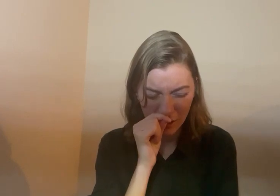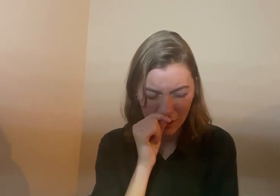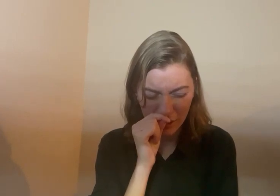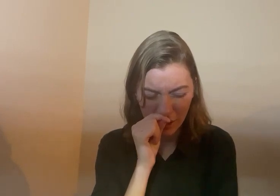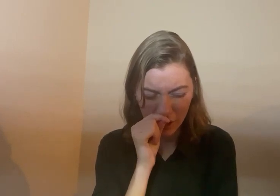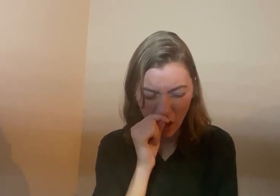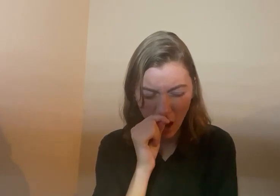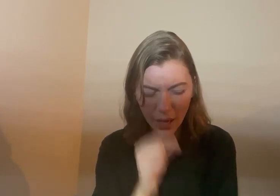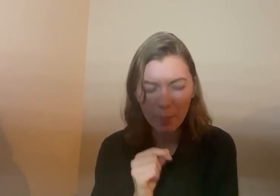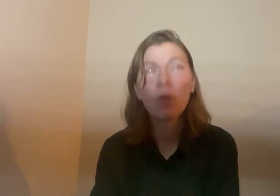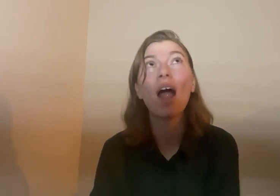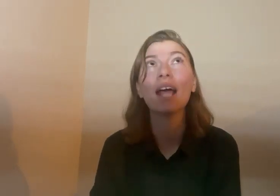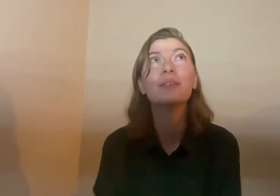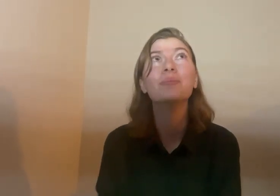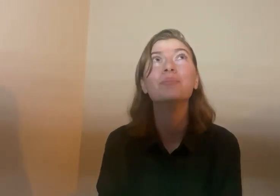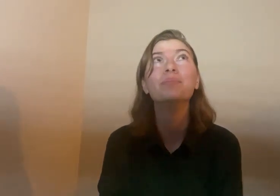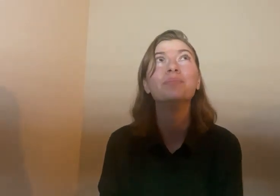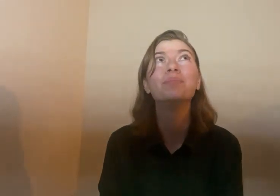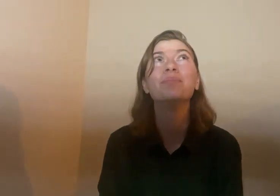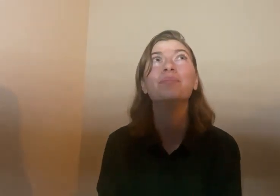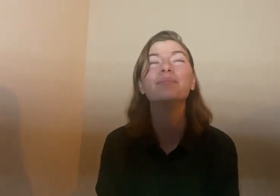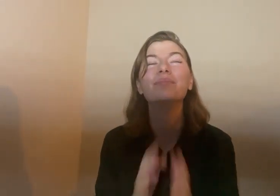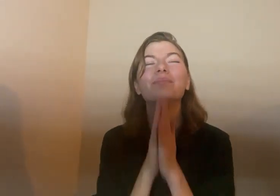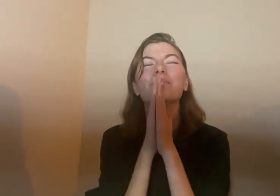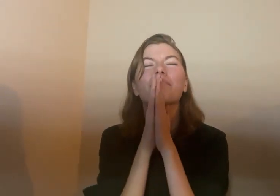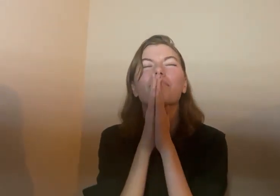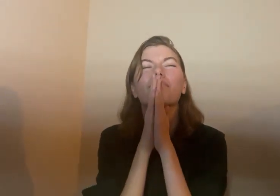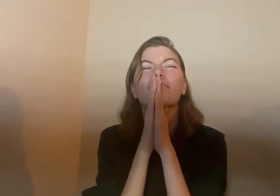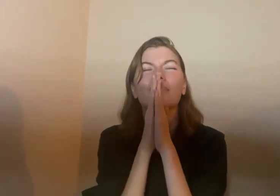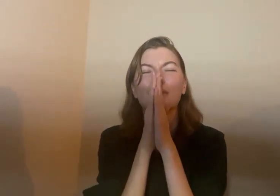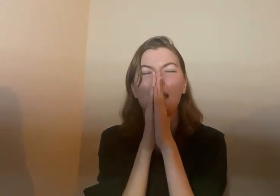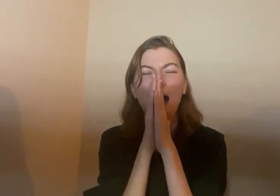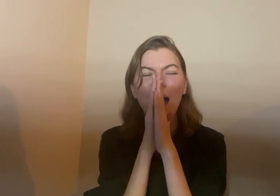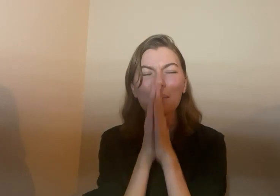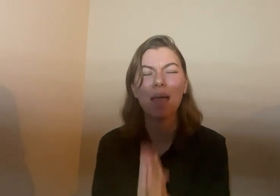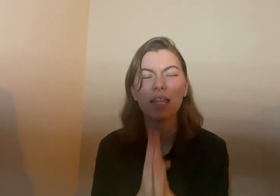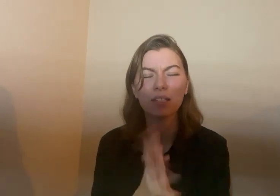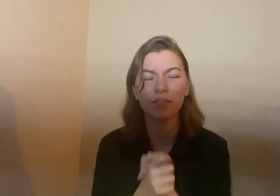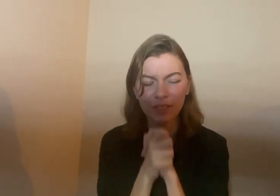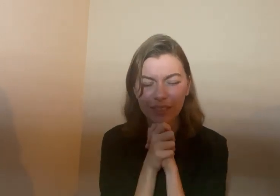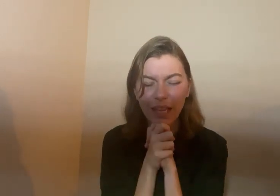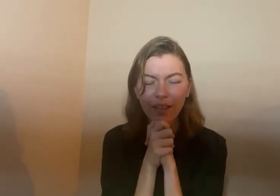Dear God, I pray that I may live to say,